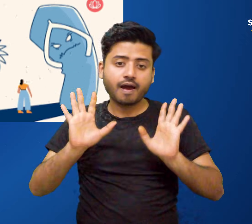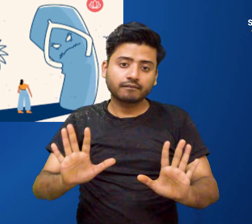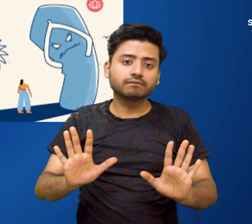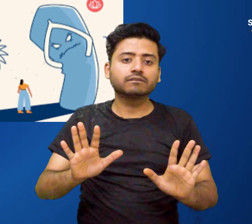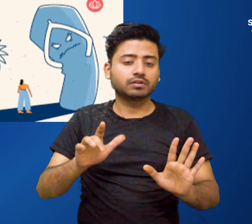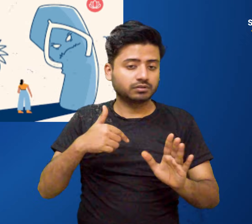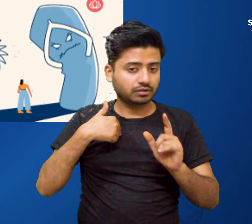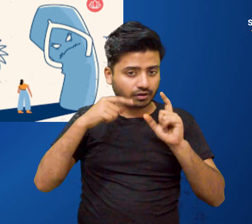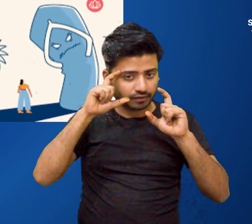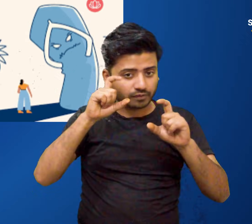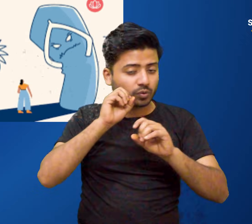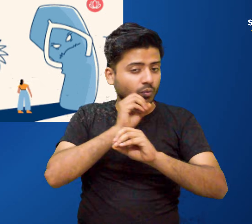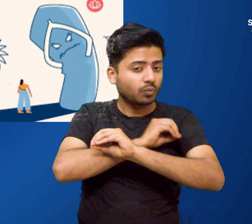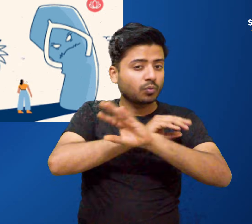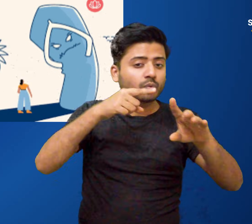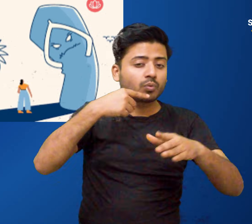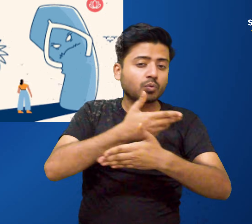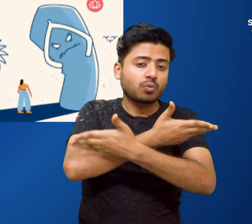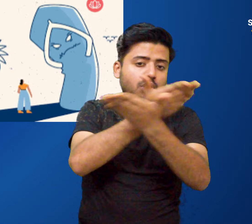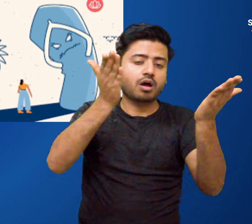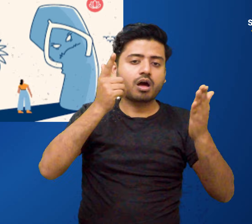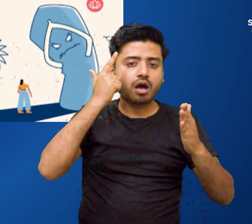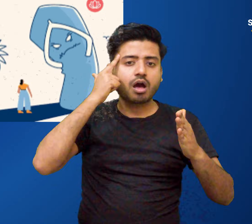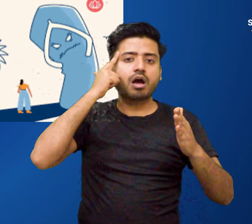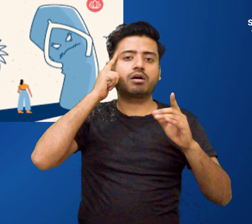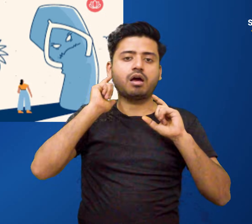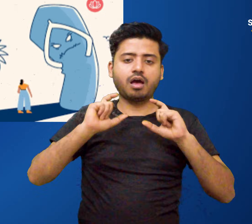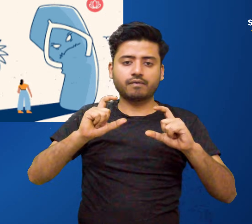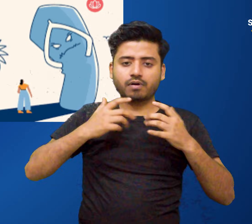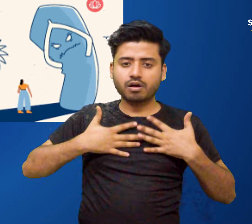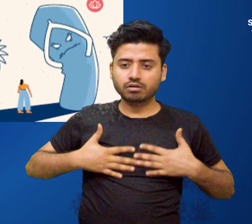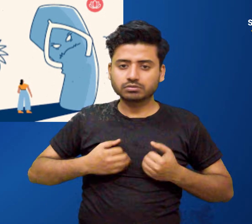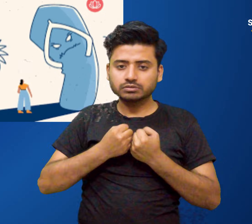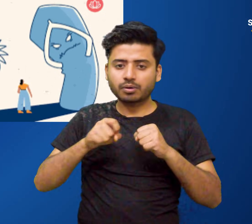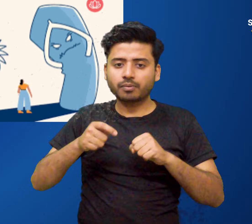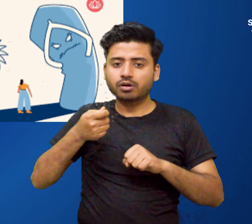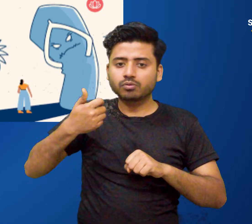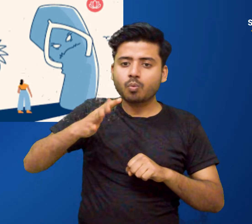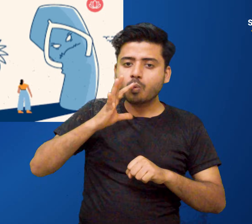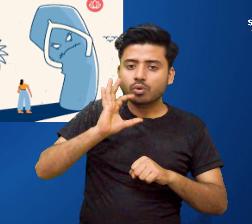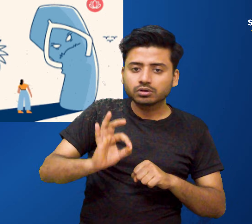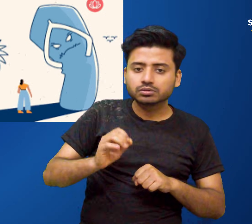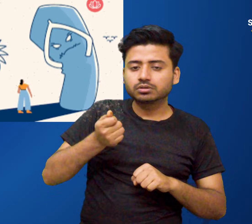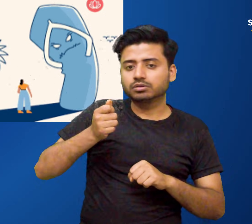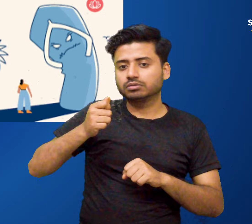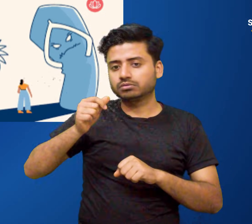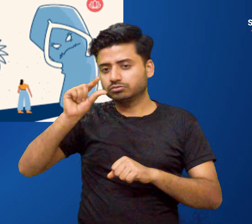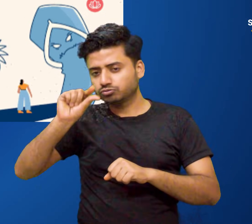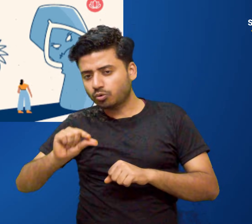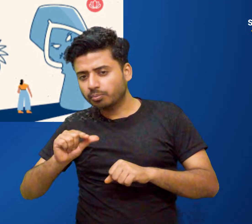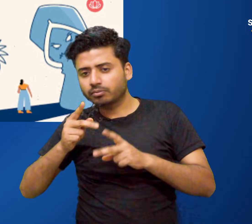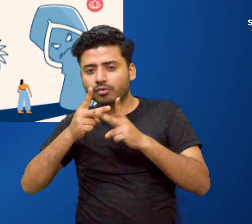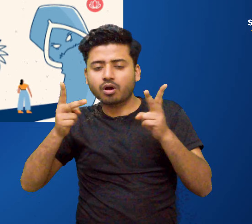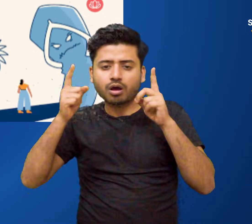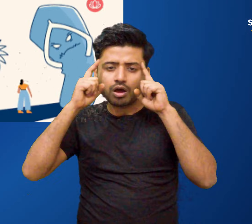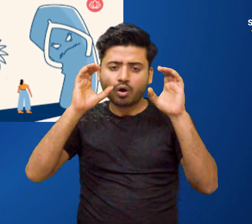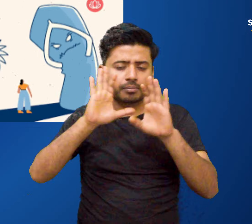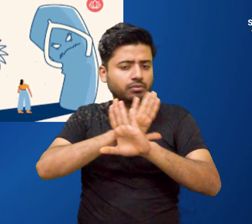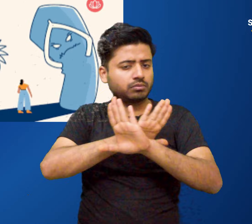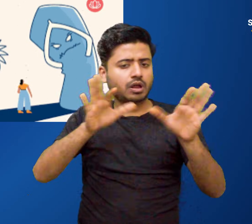pavement, are rarely high enough to trigger significant chemical release. Absorption through the feet. The claim that the soles of the feet are